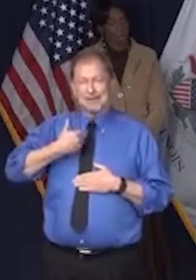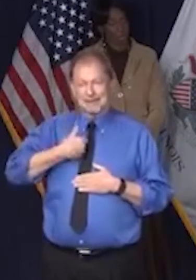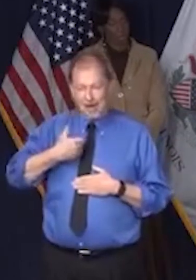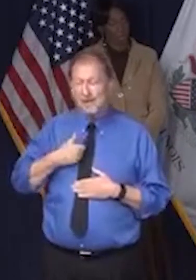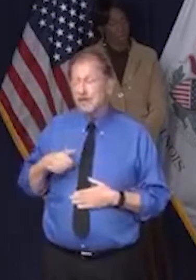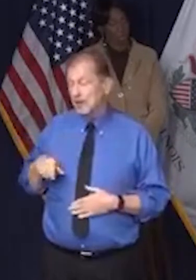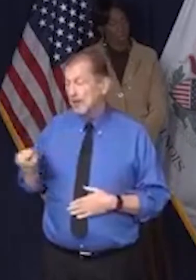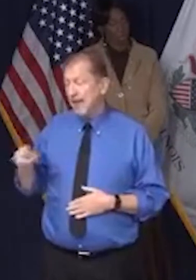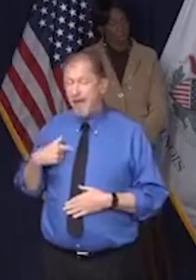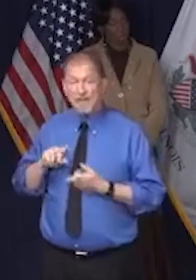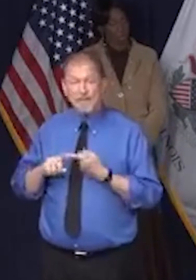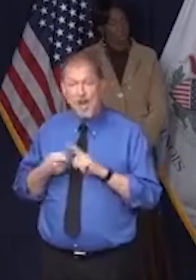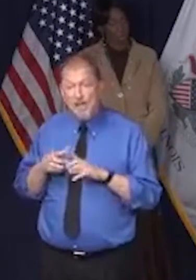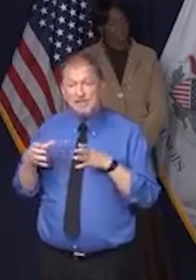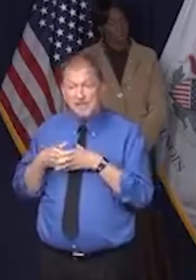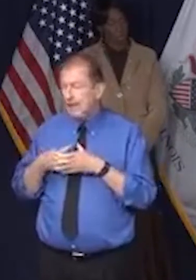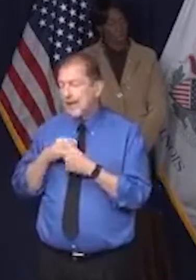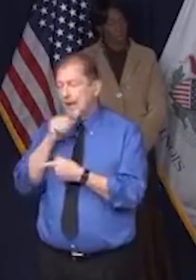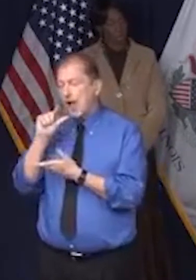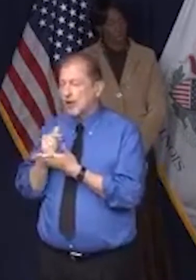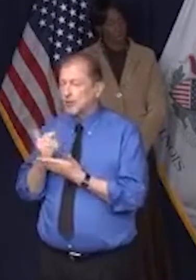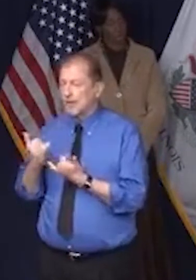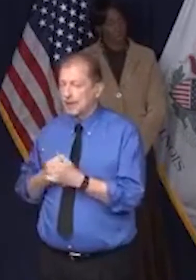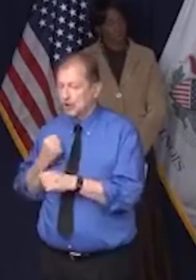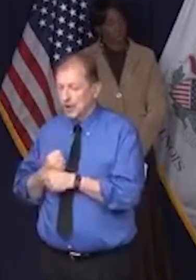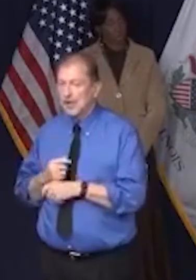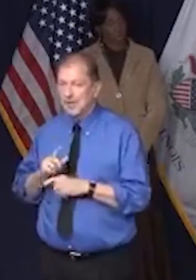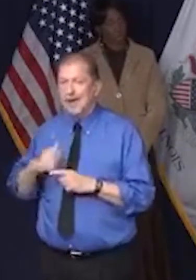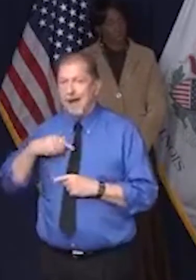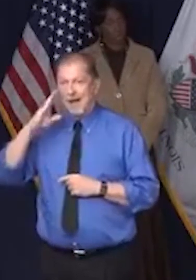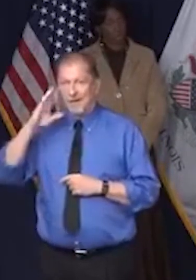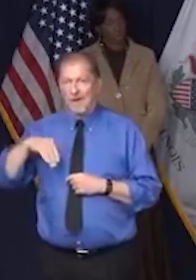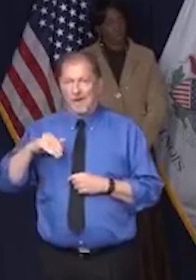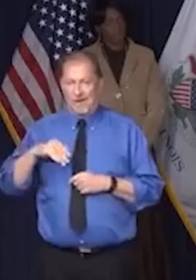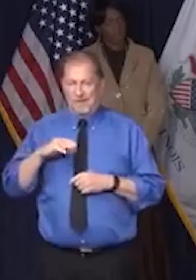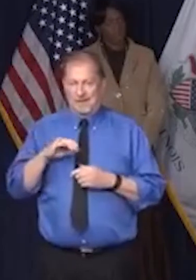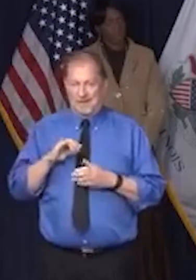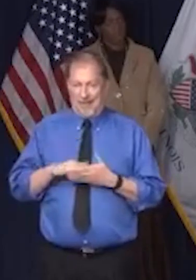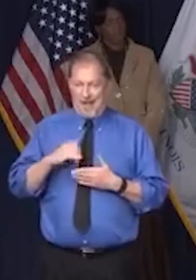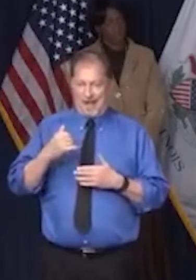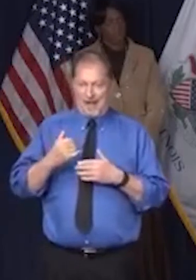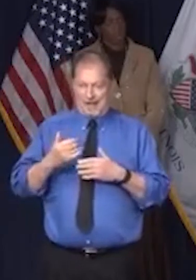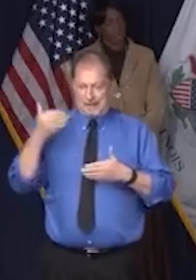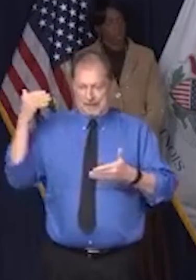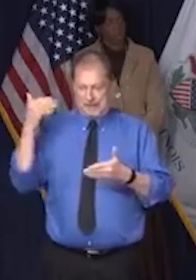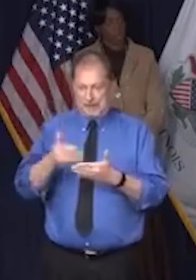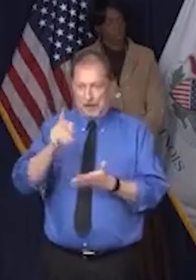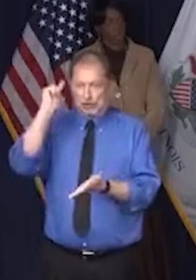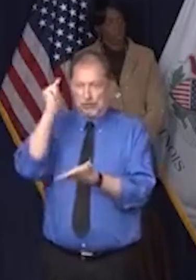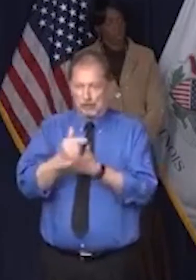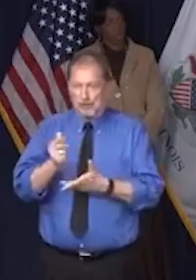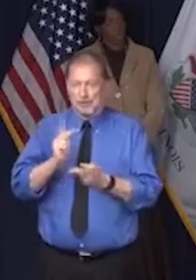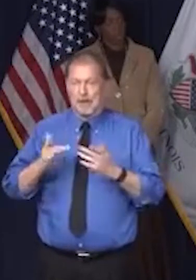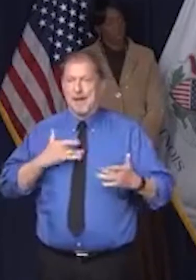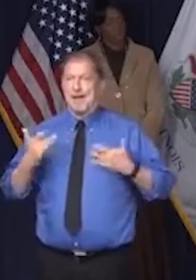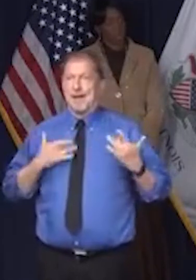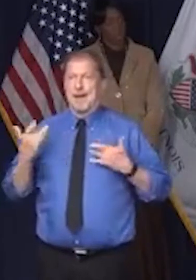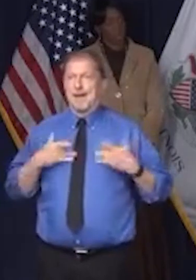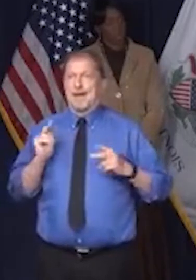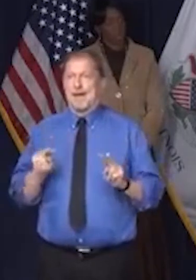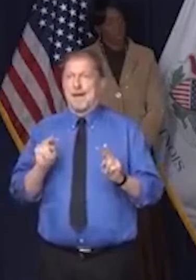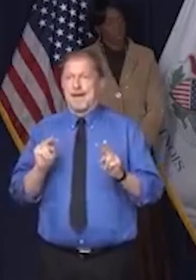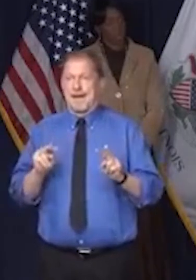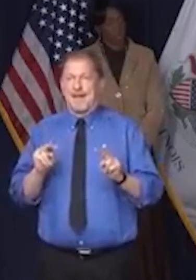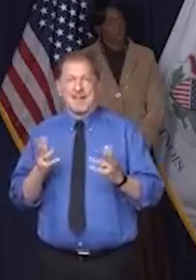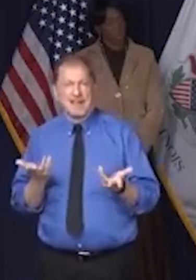friendships and their groups of friends and, you know, and I know what this time of year means to people who are graduating from eighth grade or